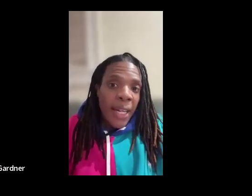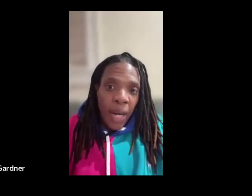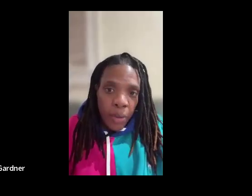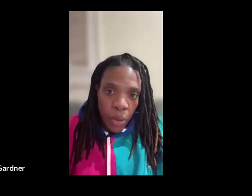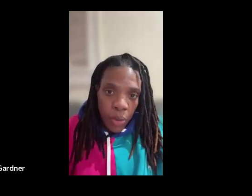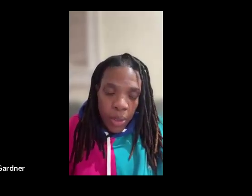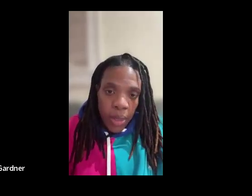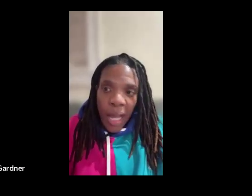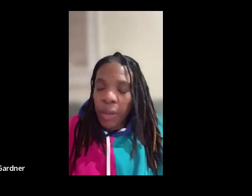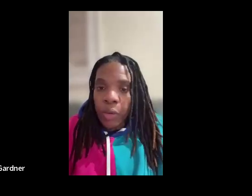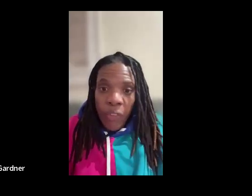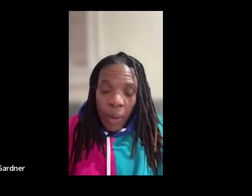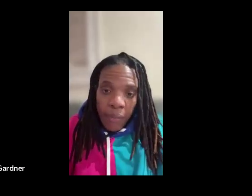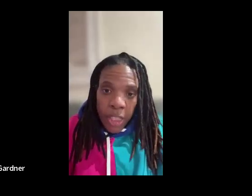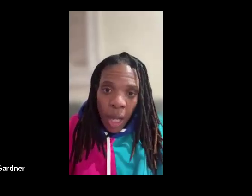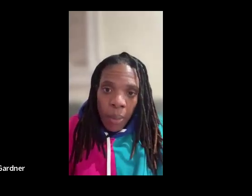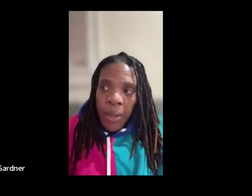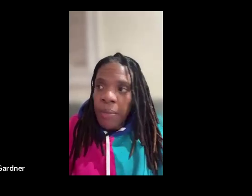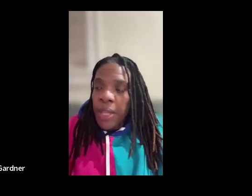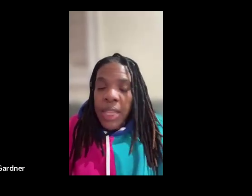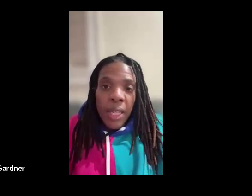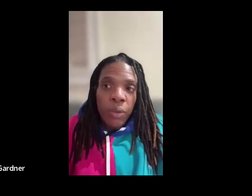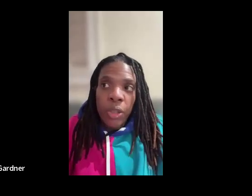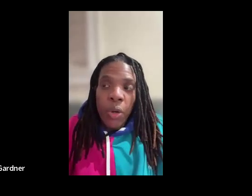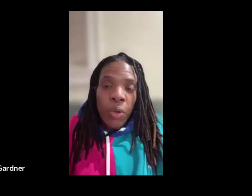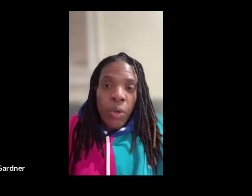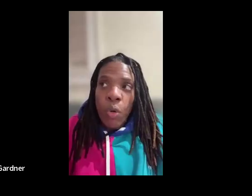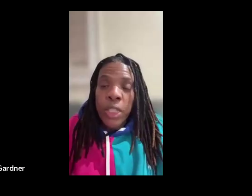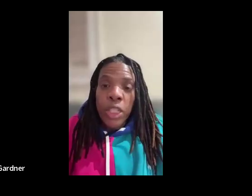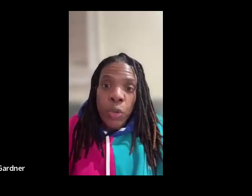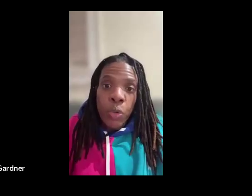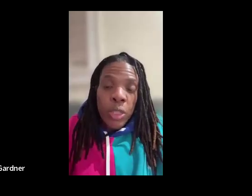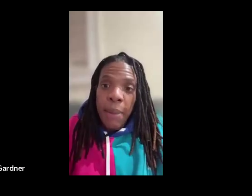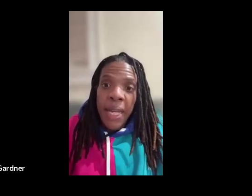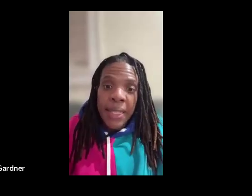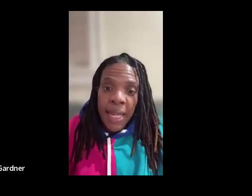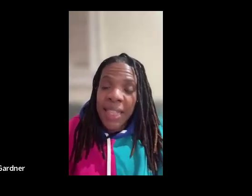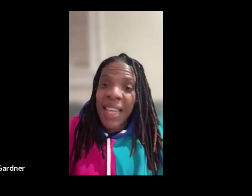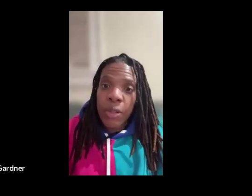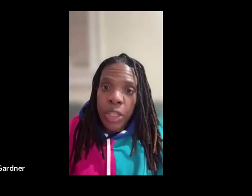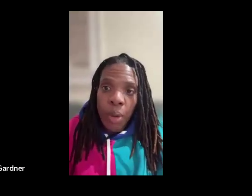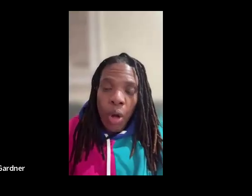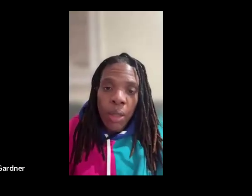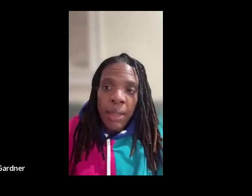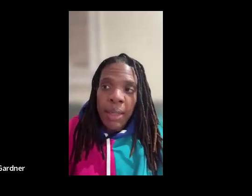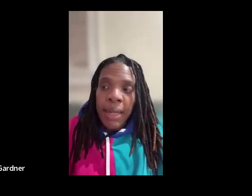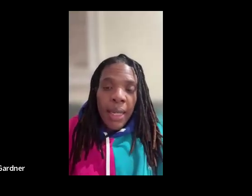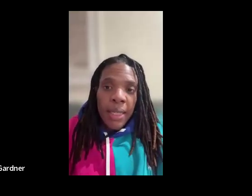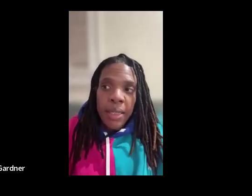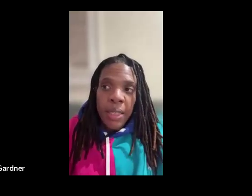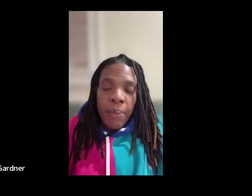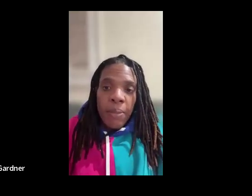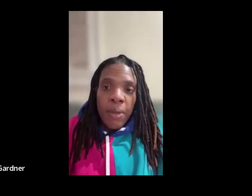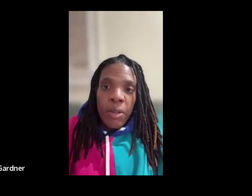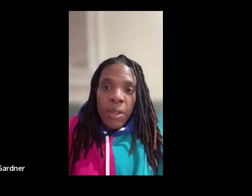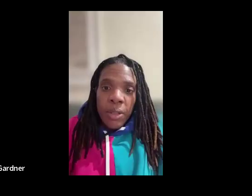my entire household. I don't know if I'll have a job. They Thank don't you. know Your what time is up. schools they may attend that are small. Sorry,